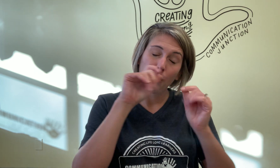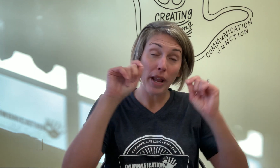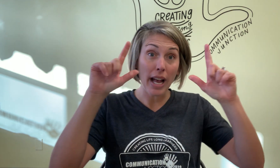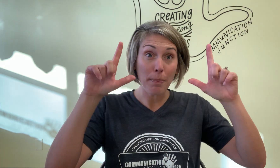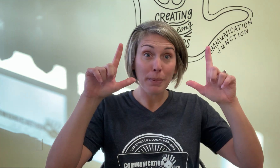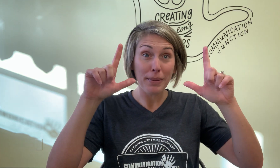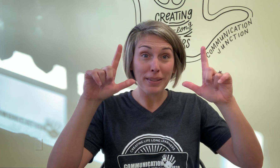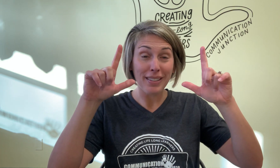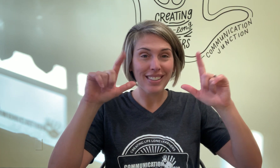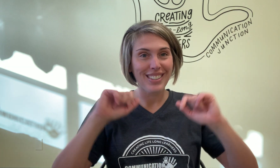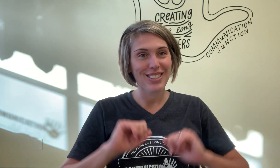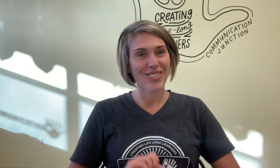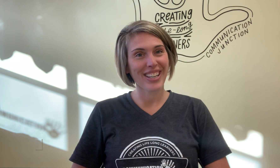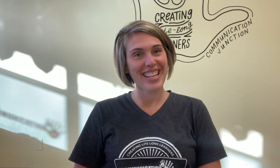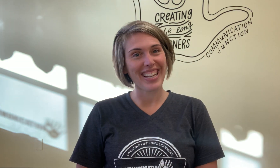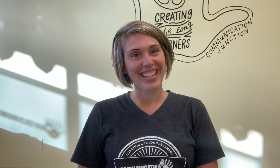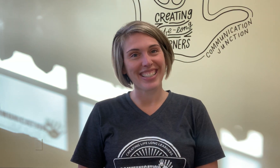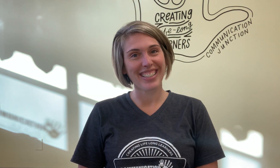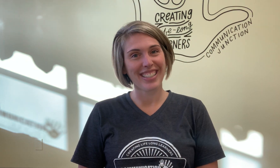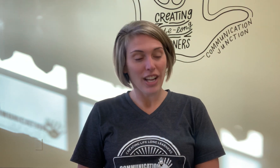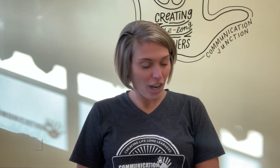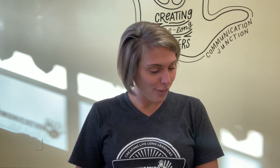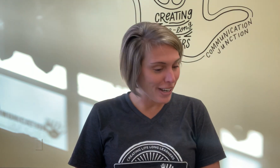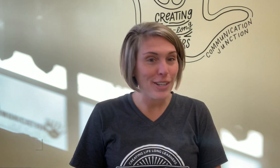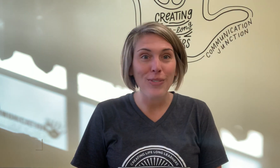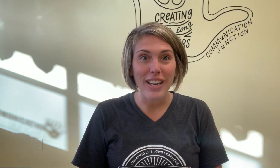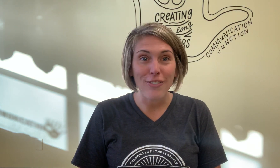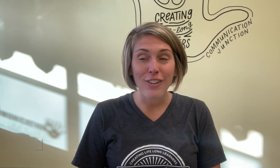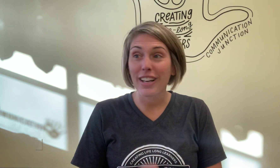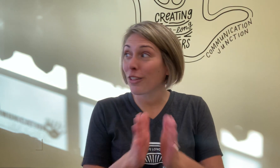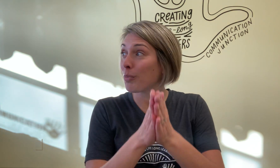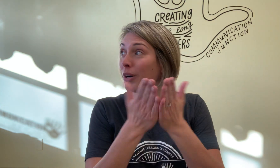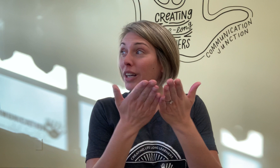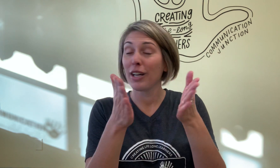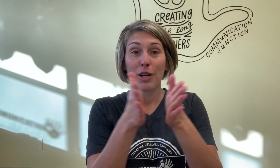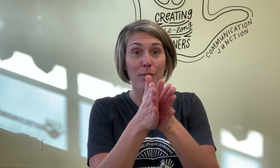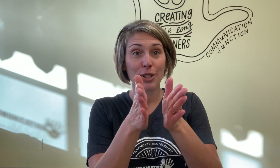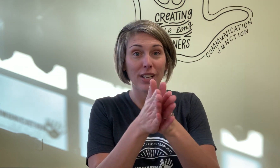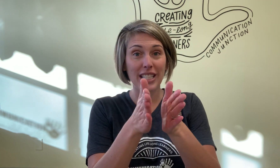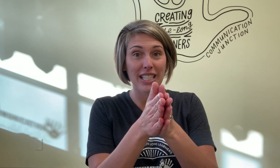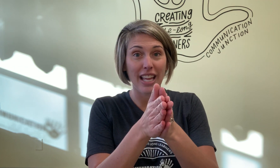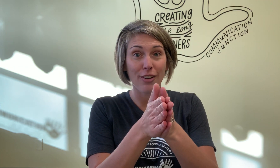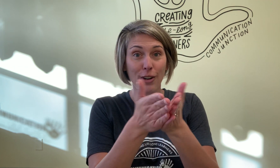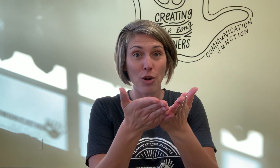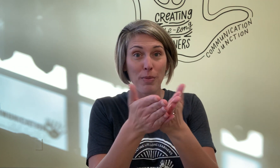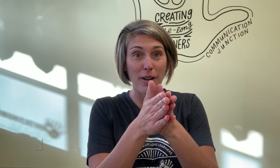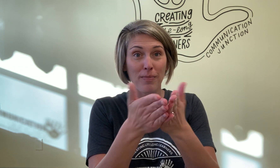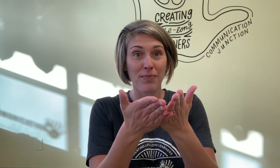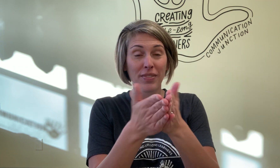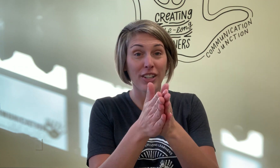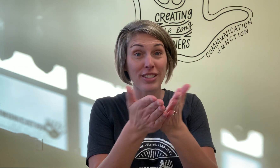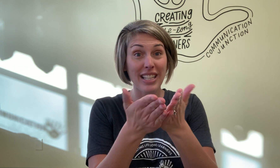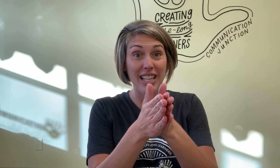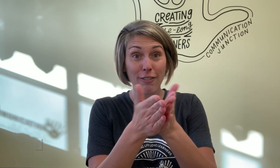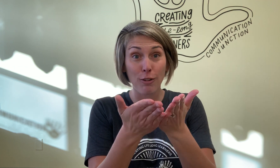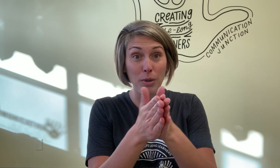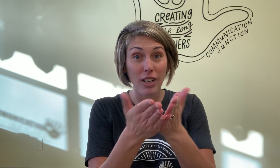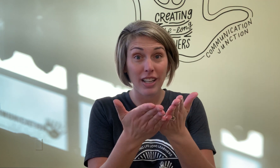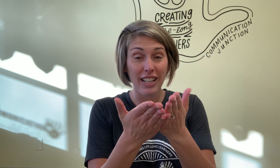Wake up! Good morning. All right, are you ready for another book? Put your hands together and open them. There's that sign for book.